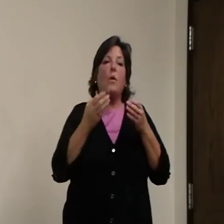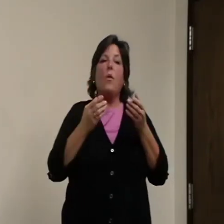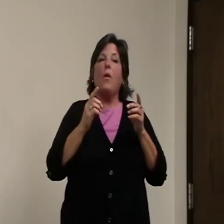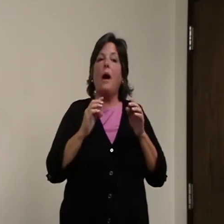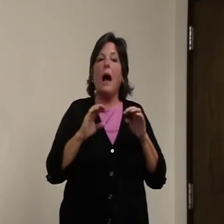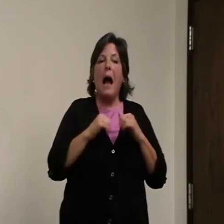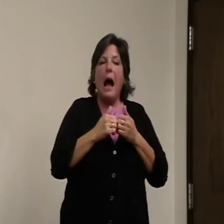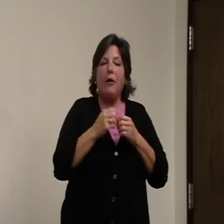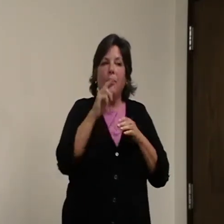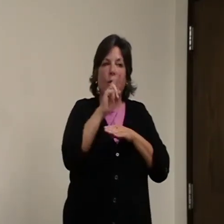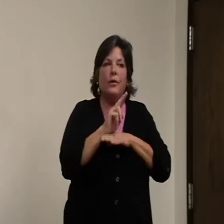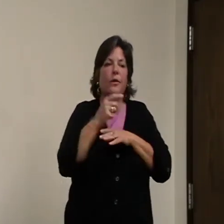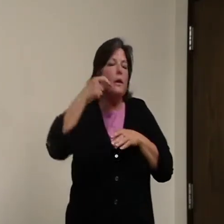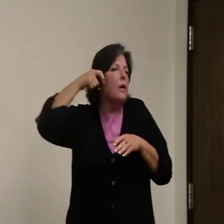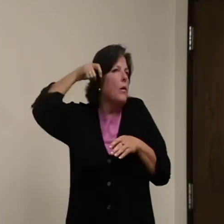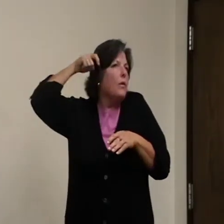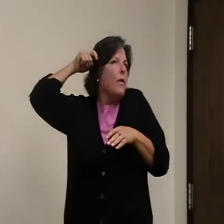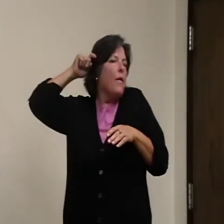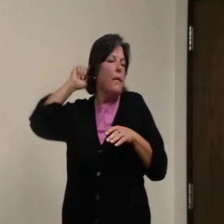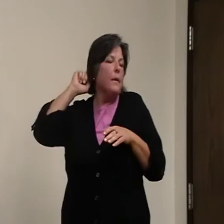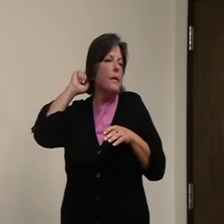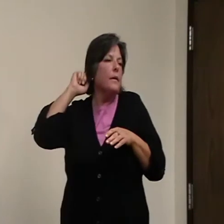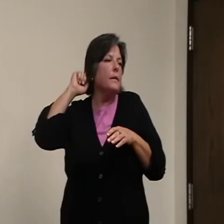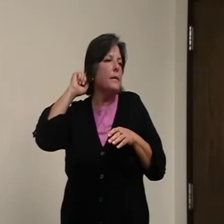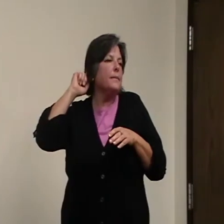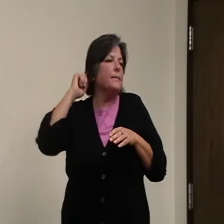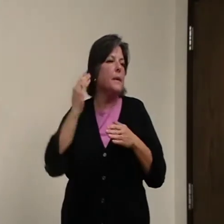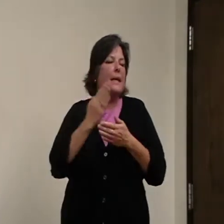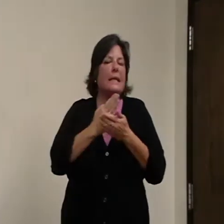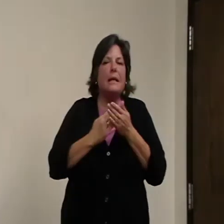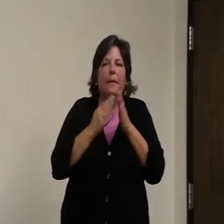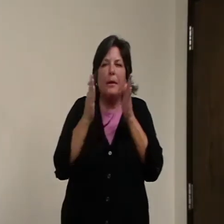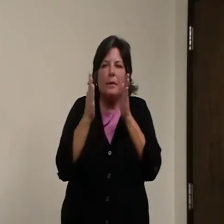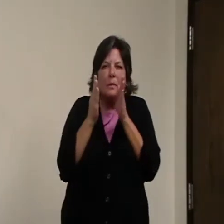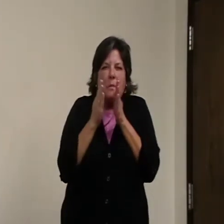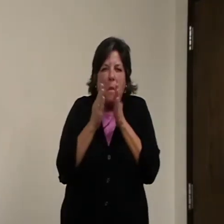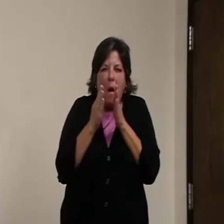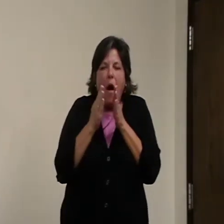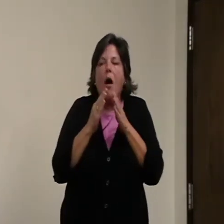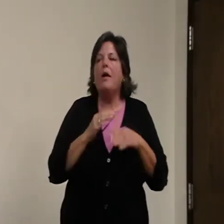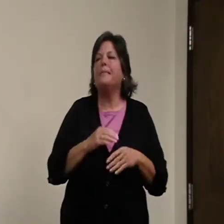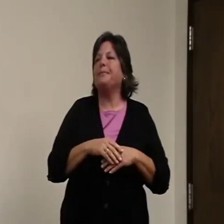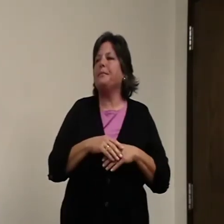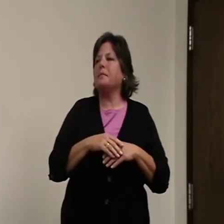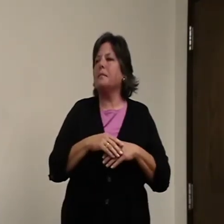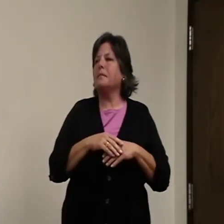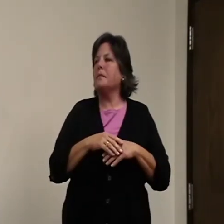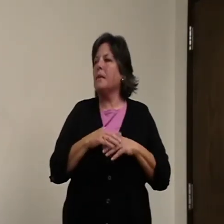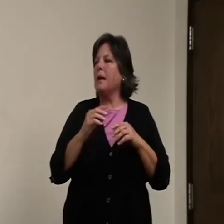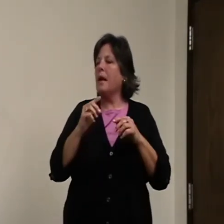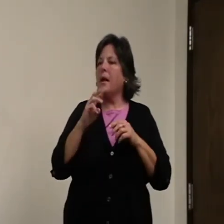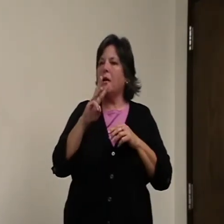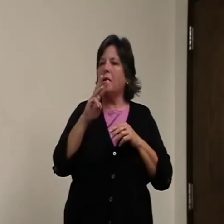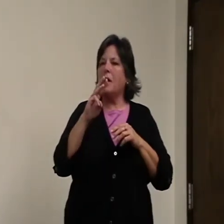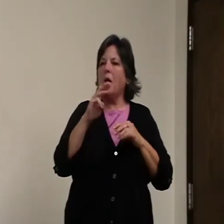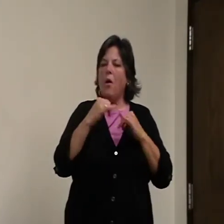are very tiny, if you look in that box, the behind the ear part. Then there's a wire and a tiny little